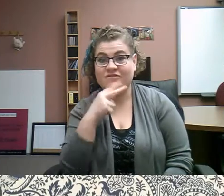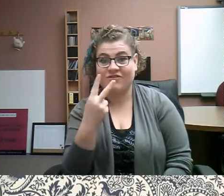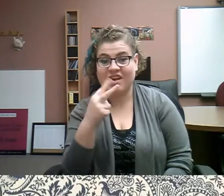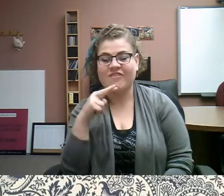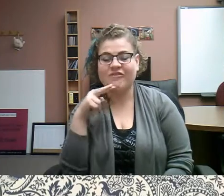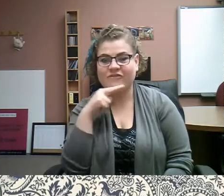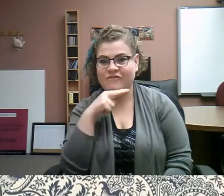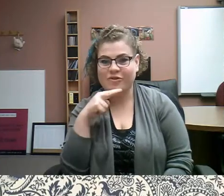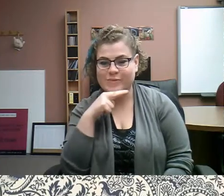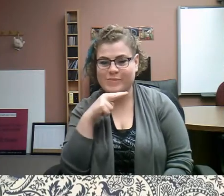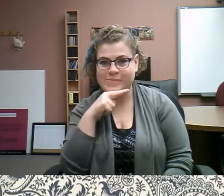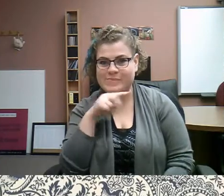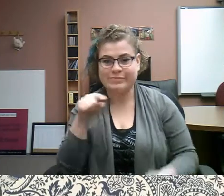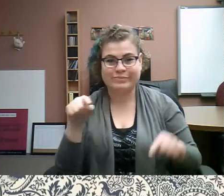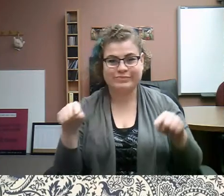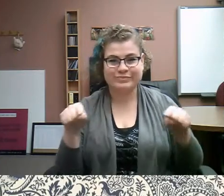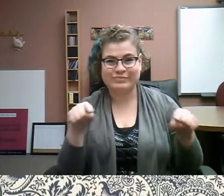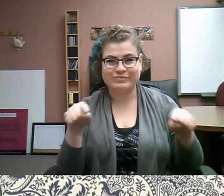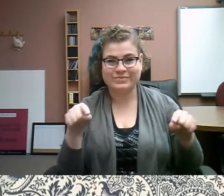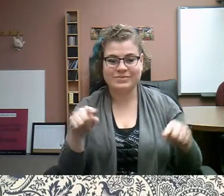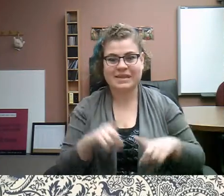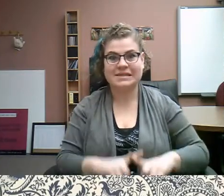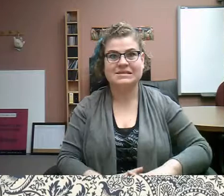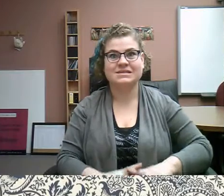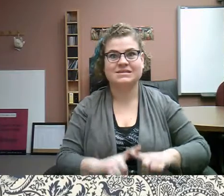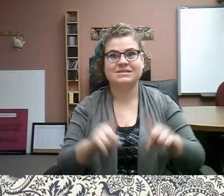Verb is a V across my chin.